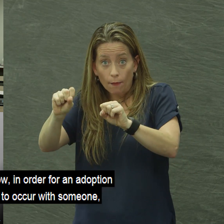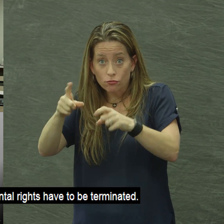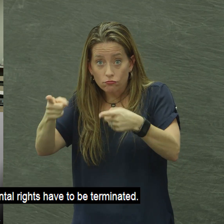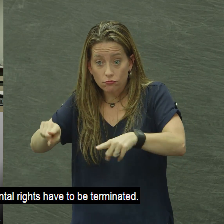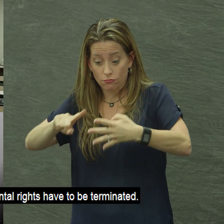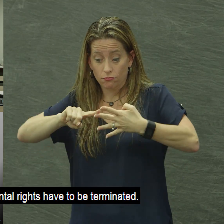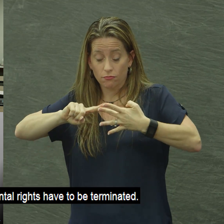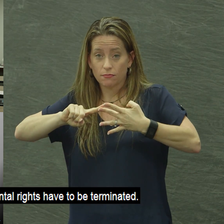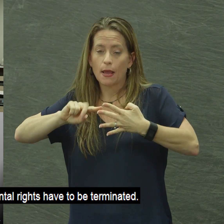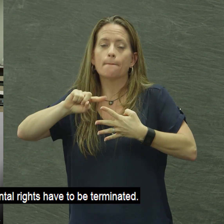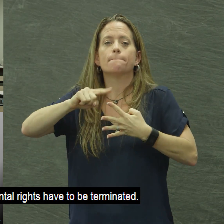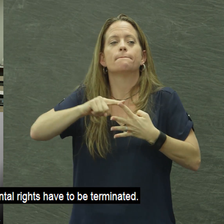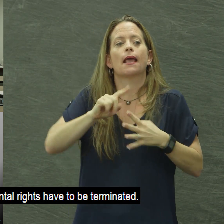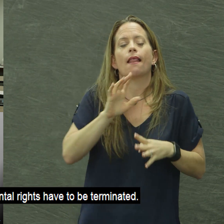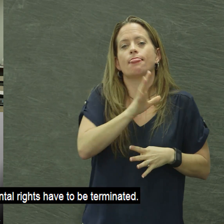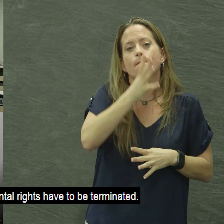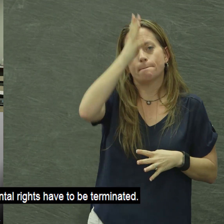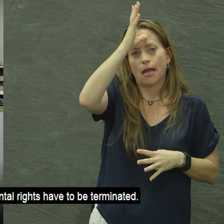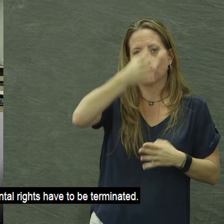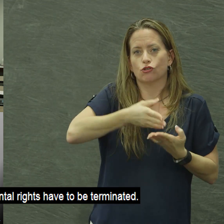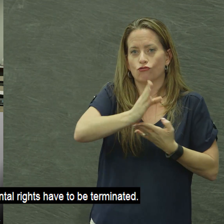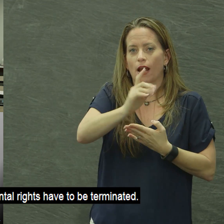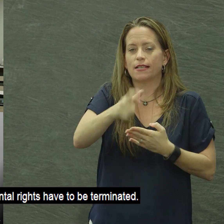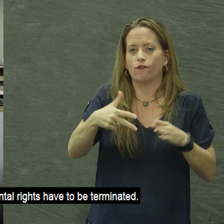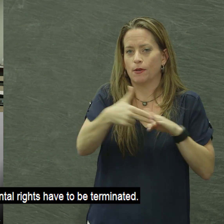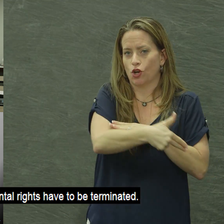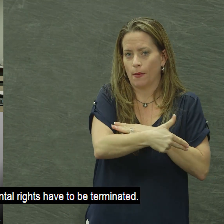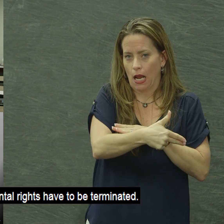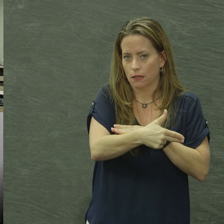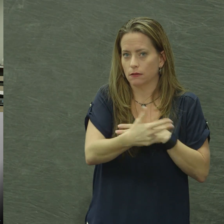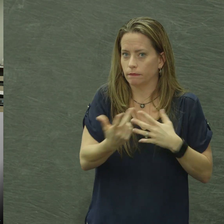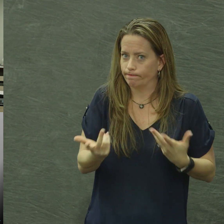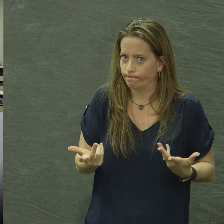with someone, the parental rights have to be terminated.